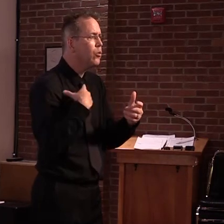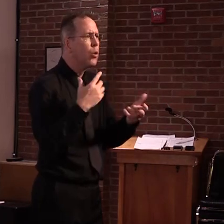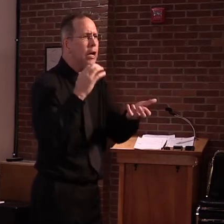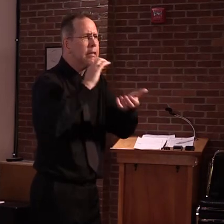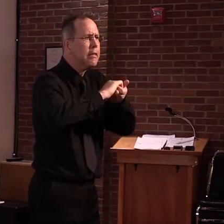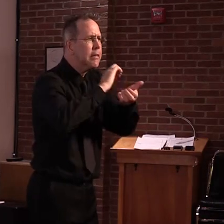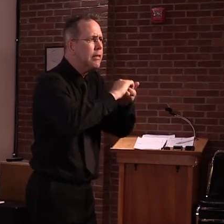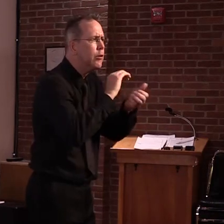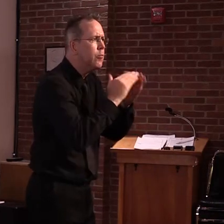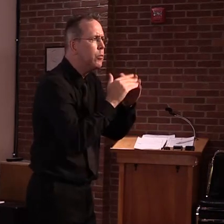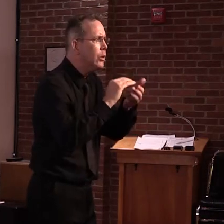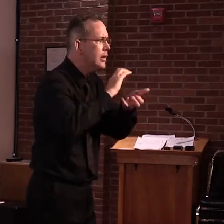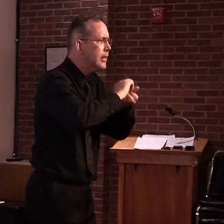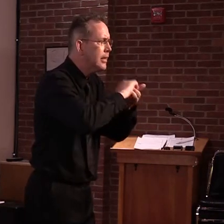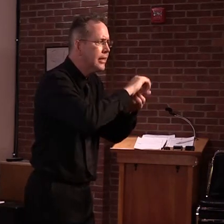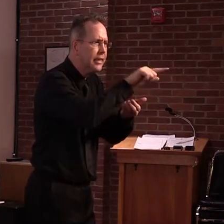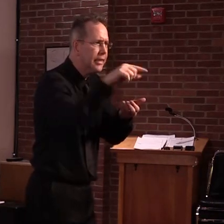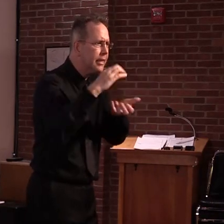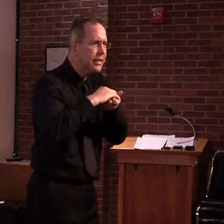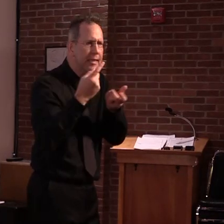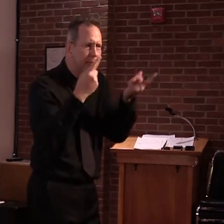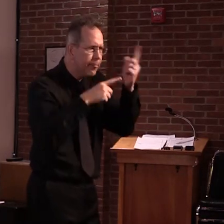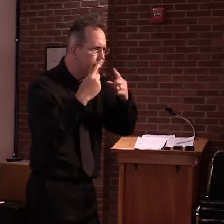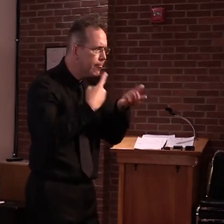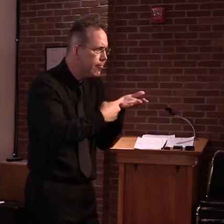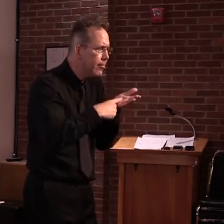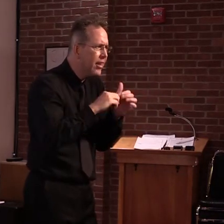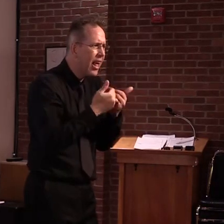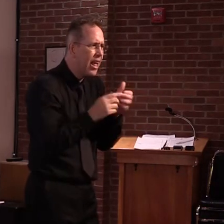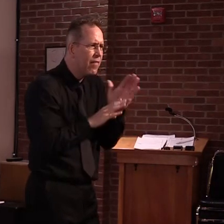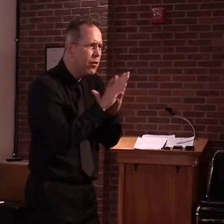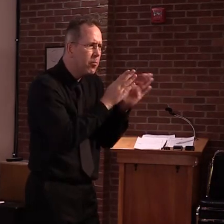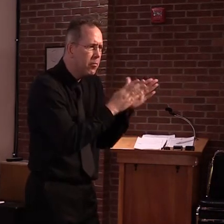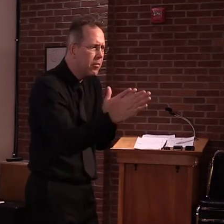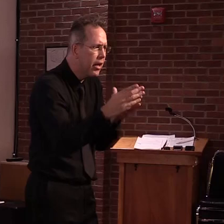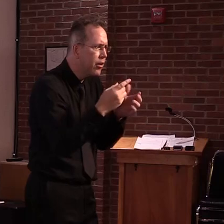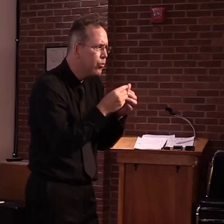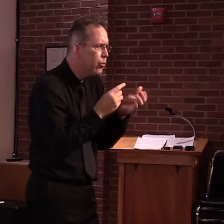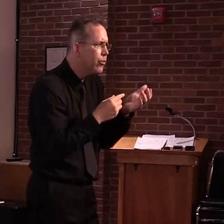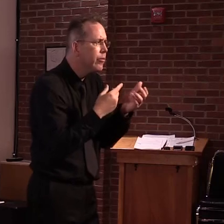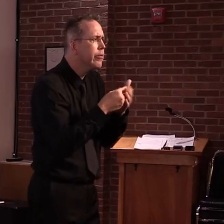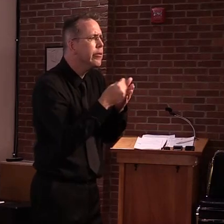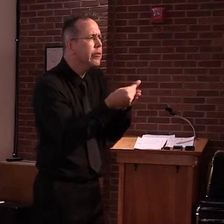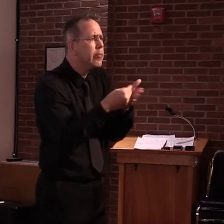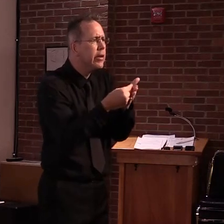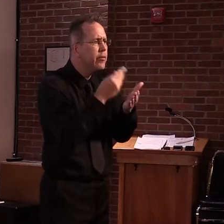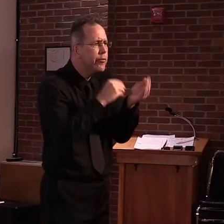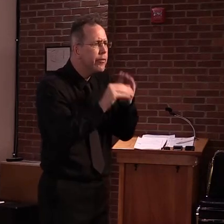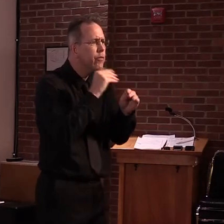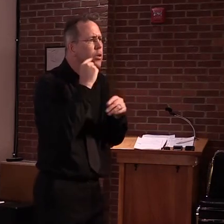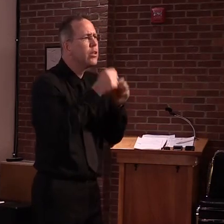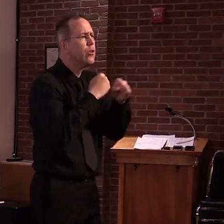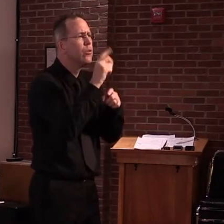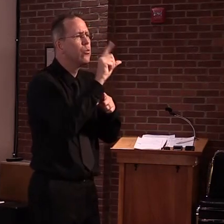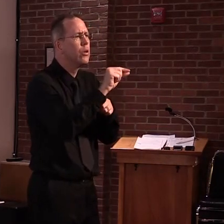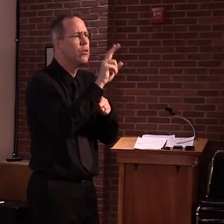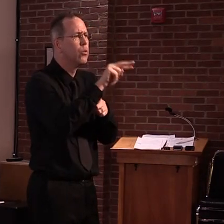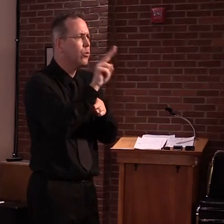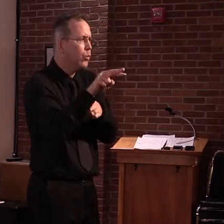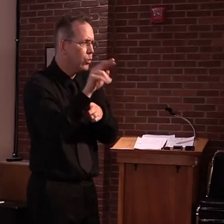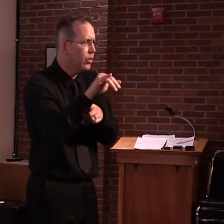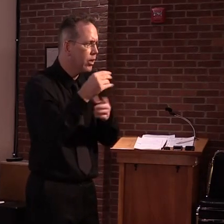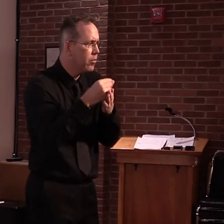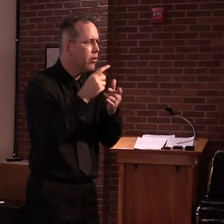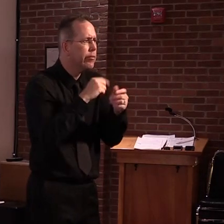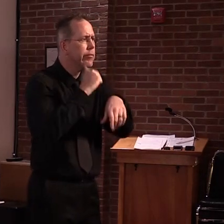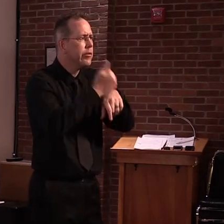22, involve the community partners in how to even enhance this program as we move forward. So